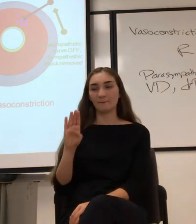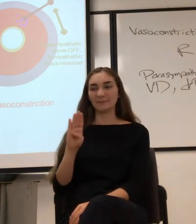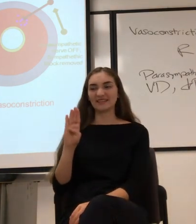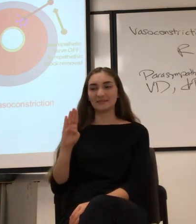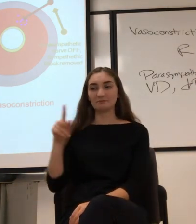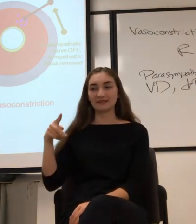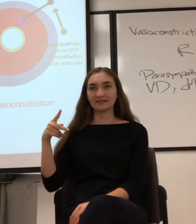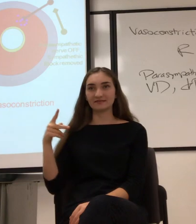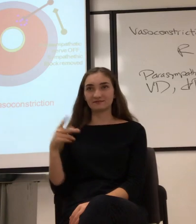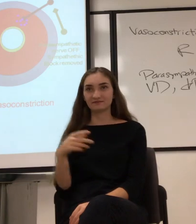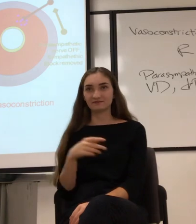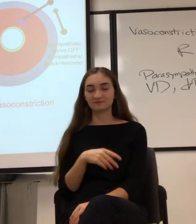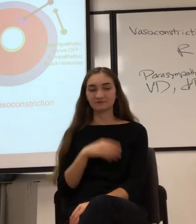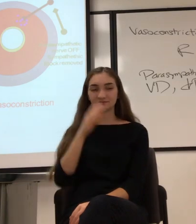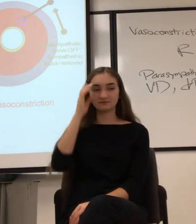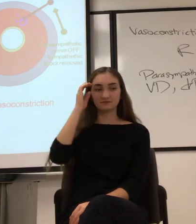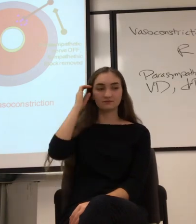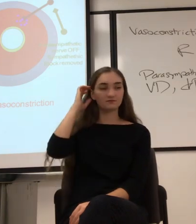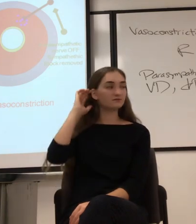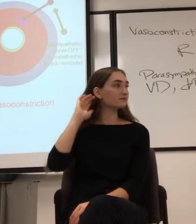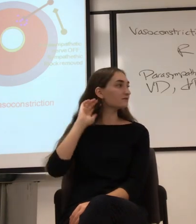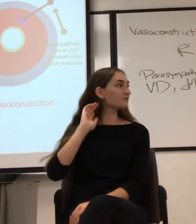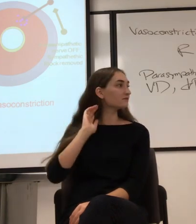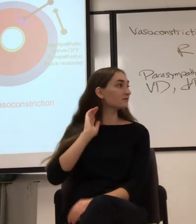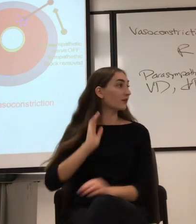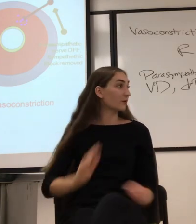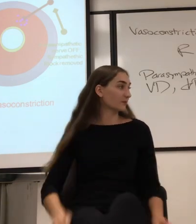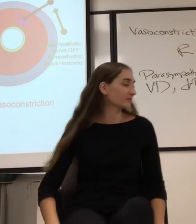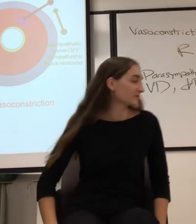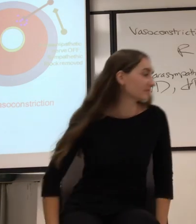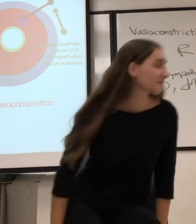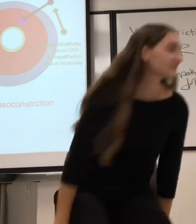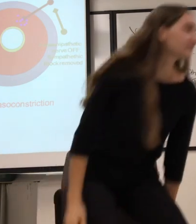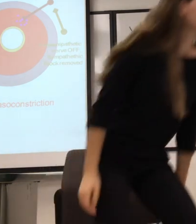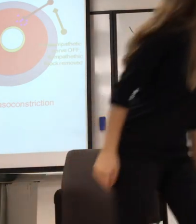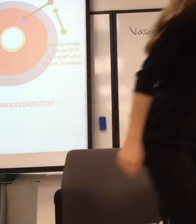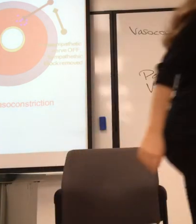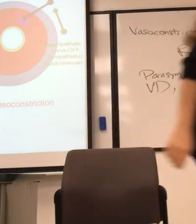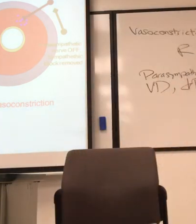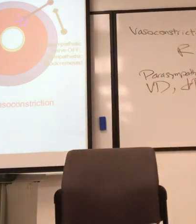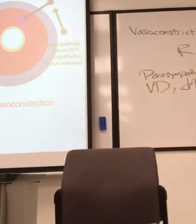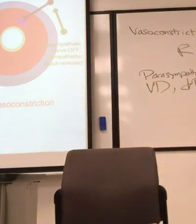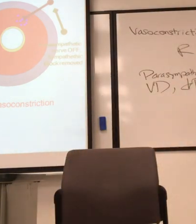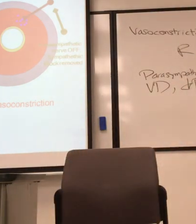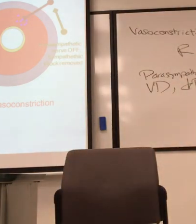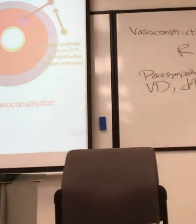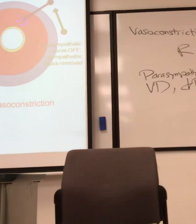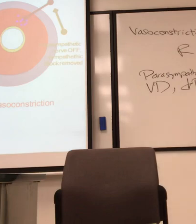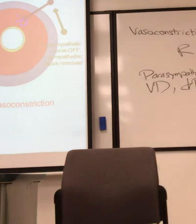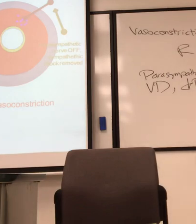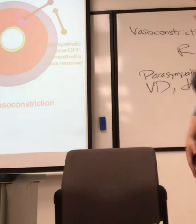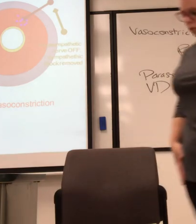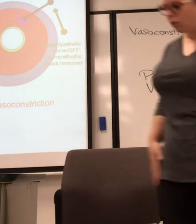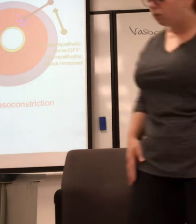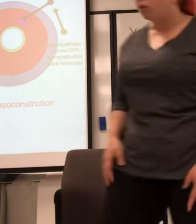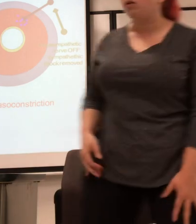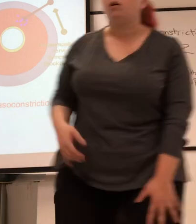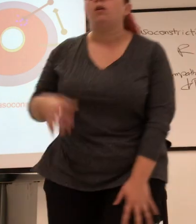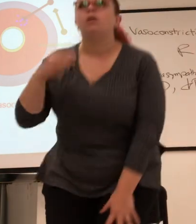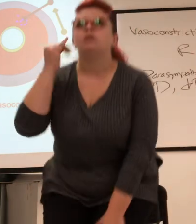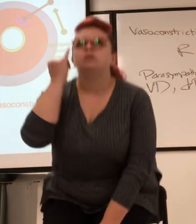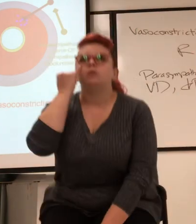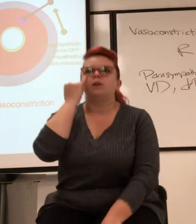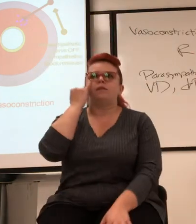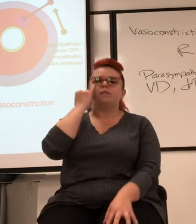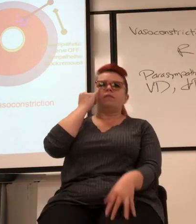Then let's say you turn the parasympathetic off. You're removing the sympathetic block. That